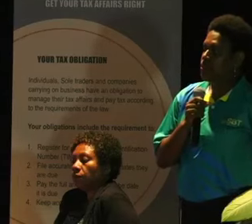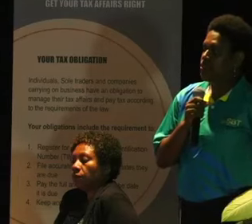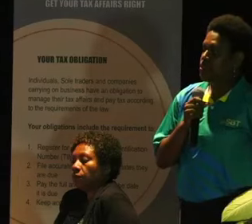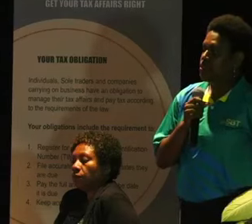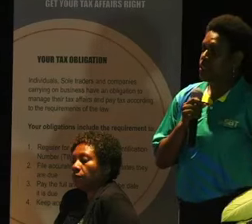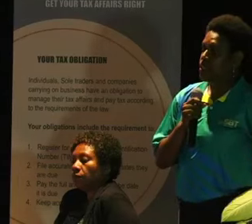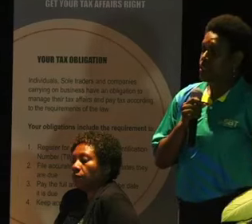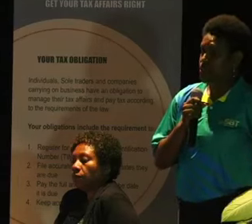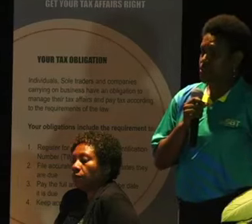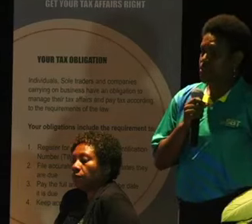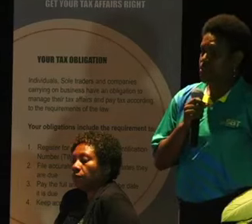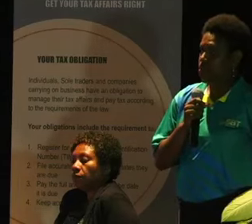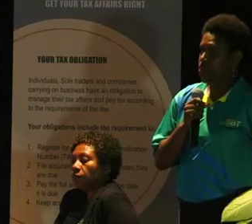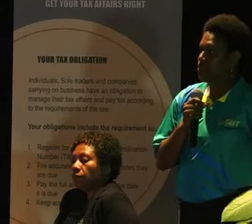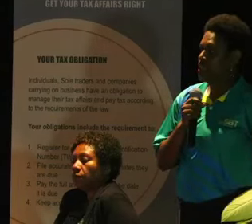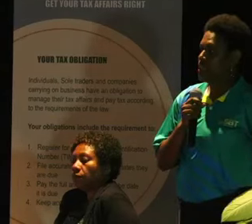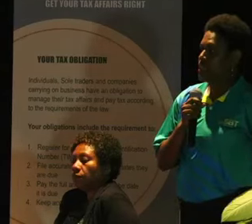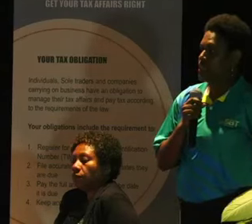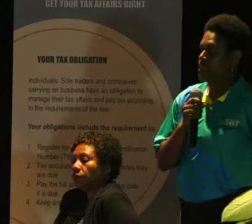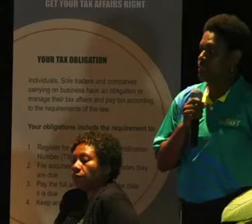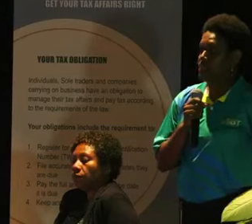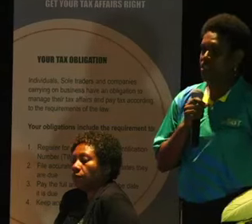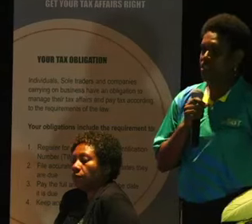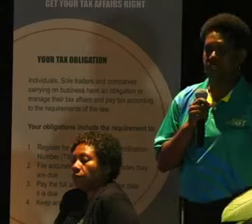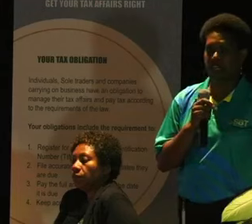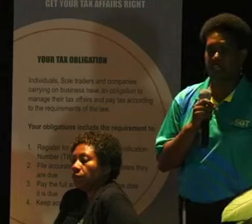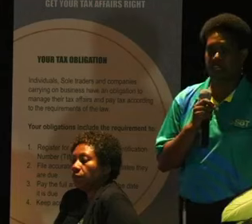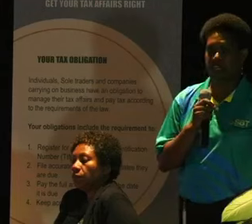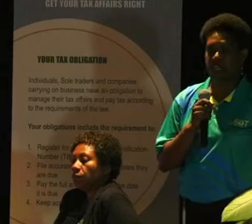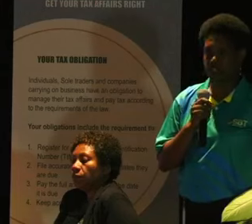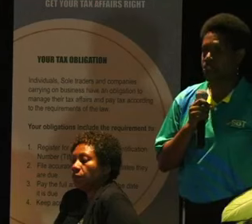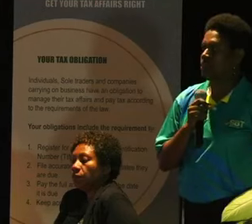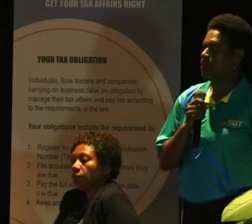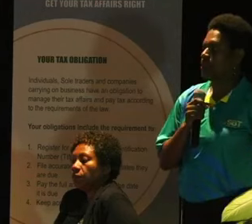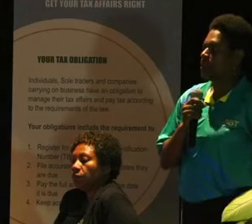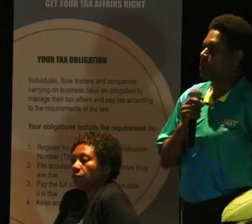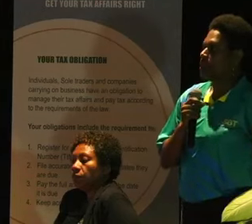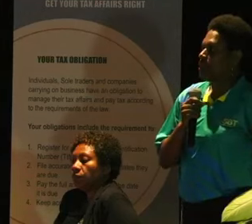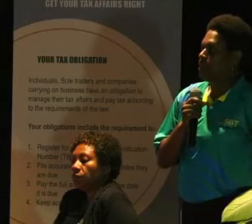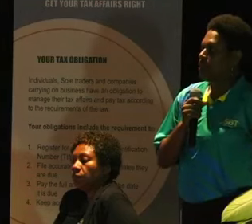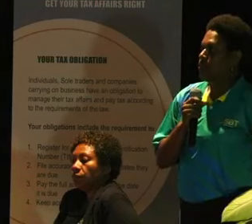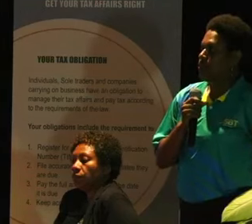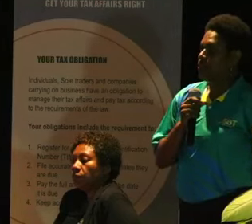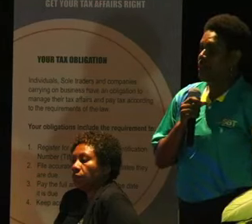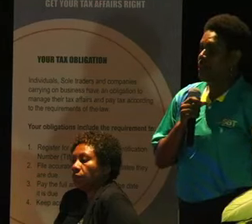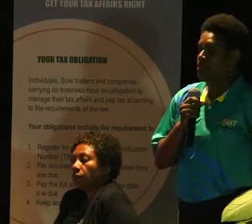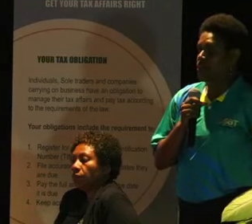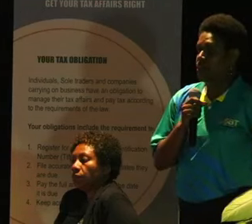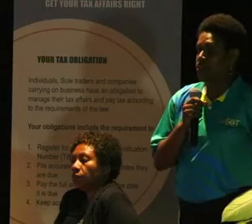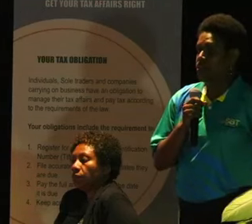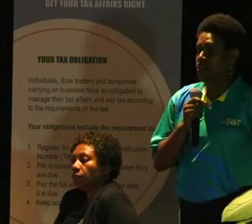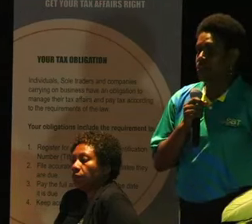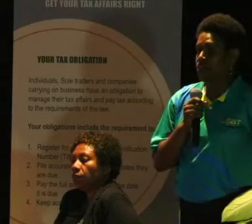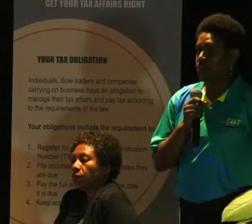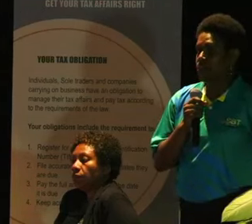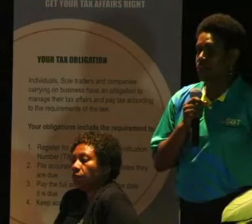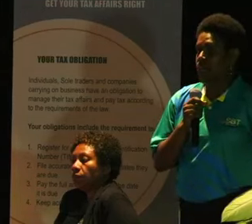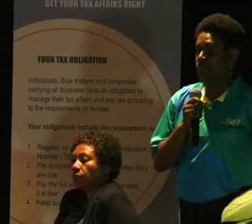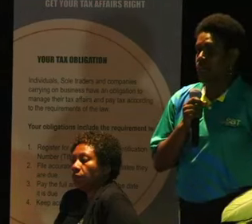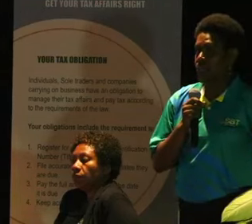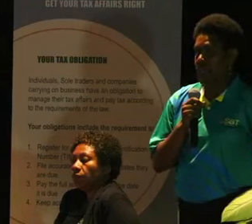our registration and TIN registration would be the next session after lunch. Based on the registration